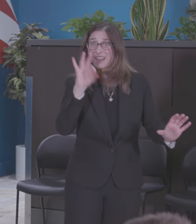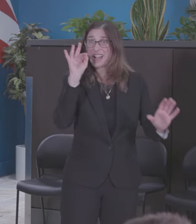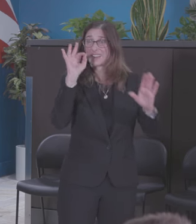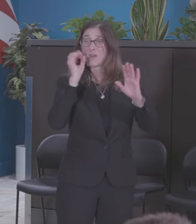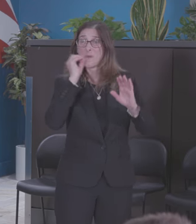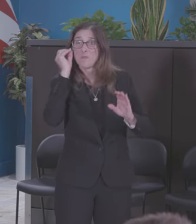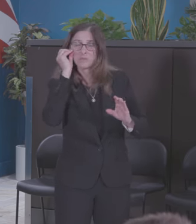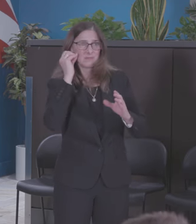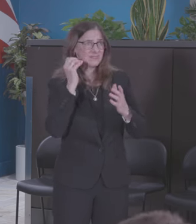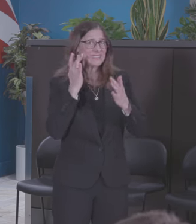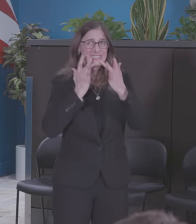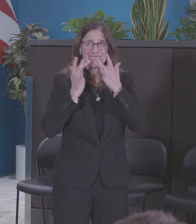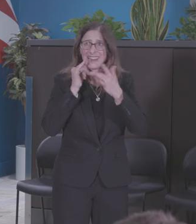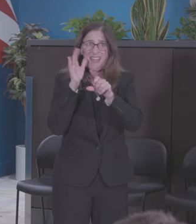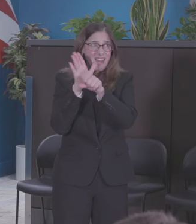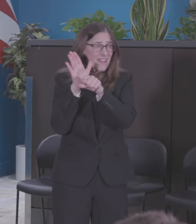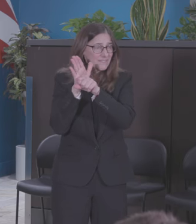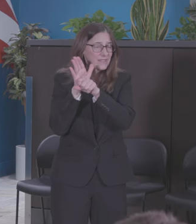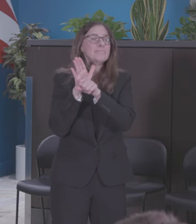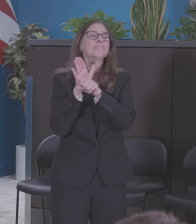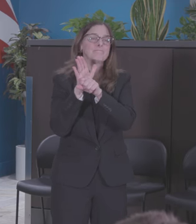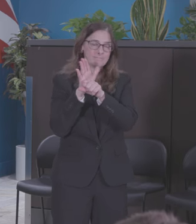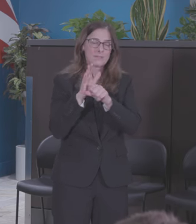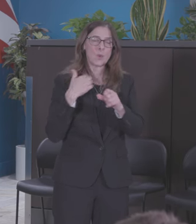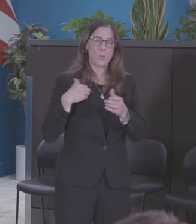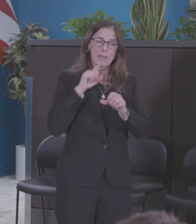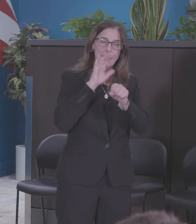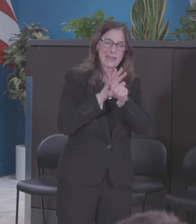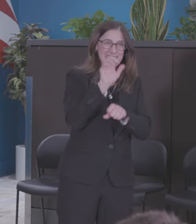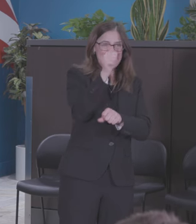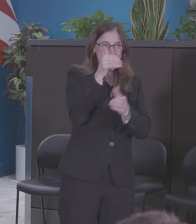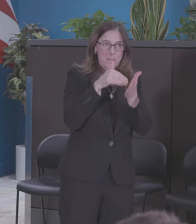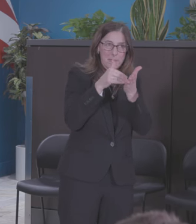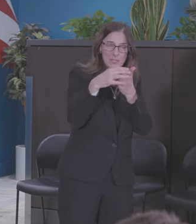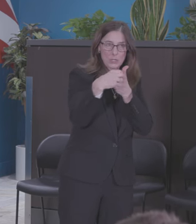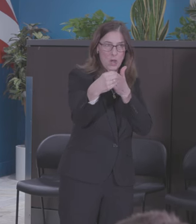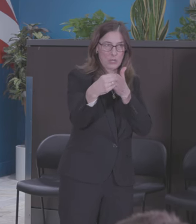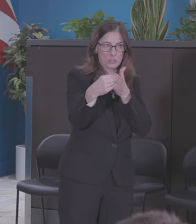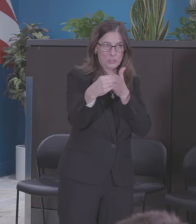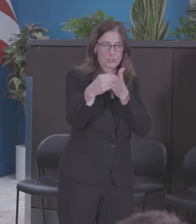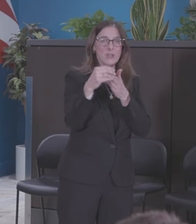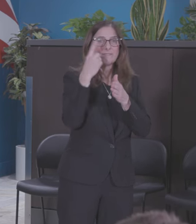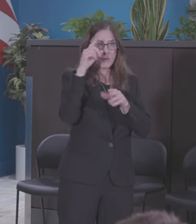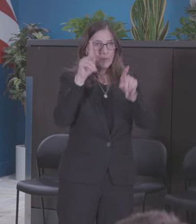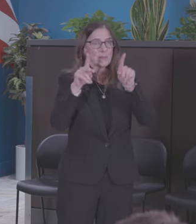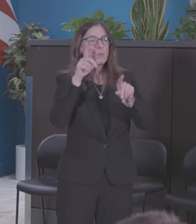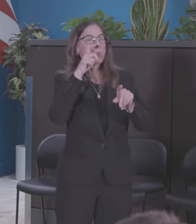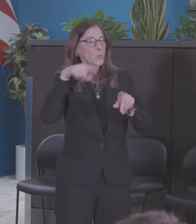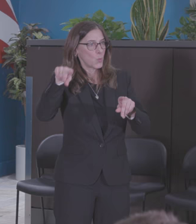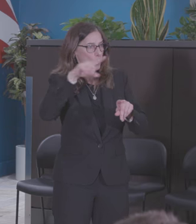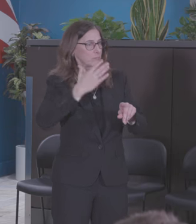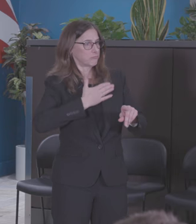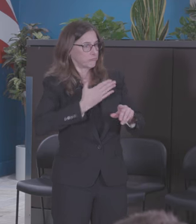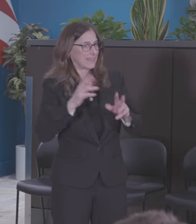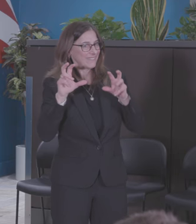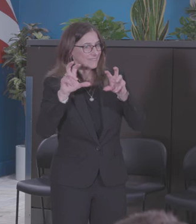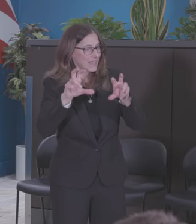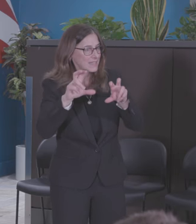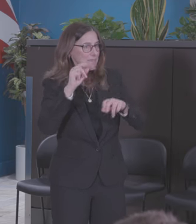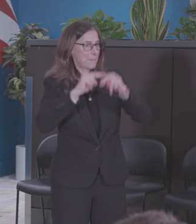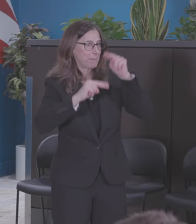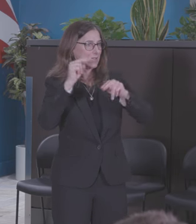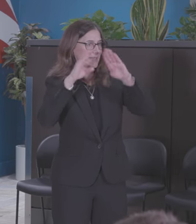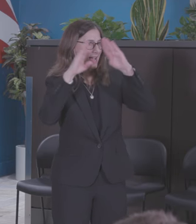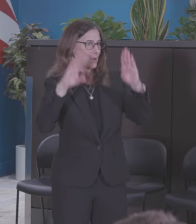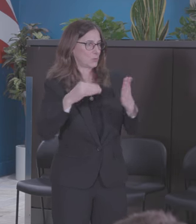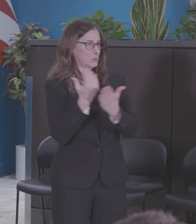That's why we'll be committing at least $10 million to support those out there seeking to invest and build veteran housing.